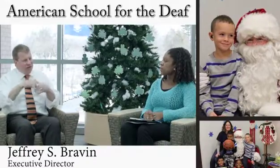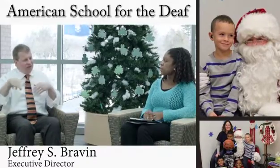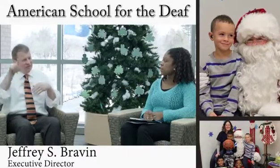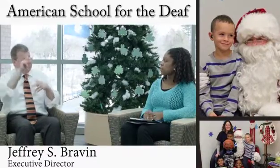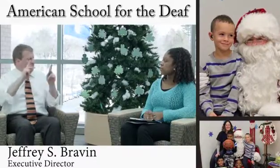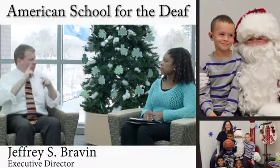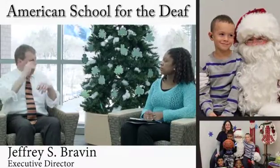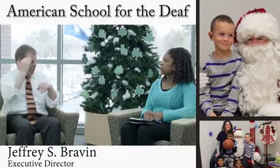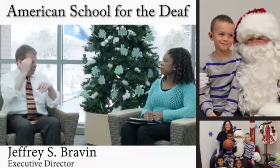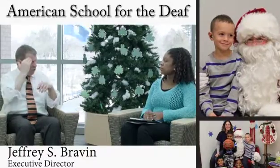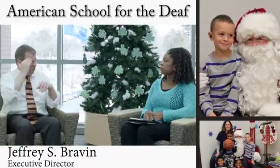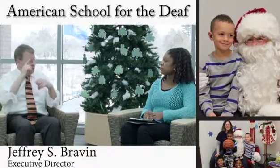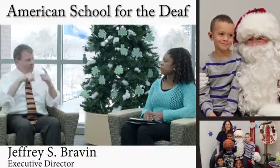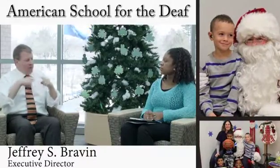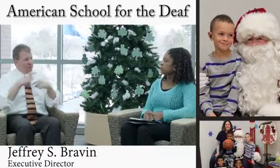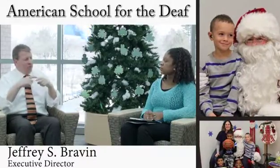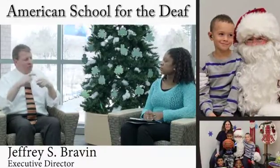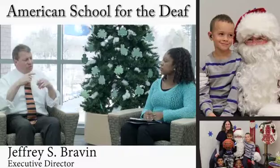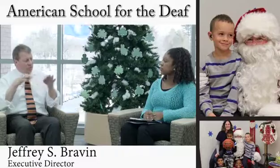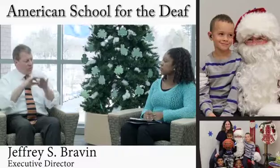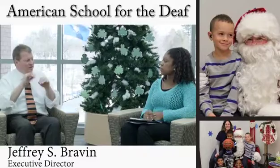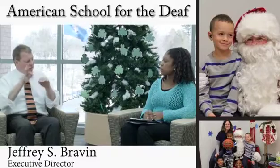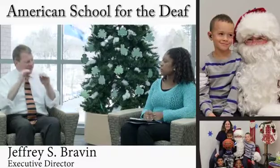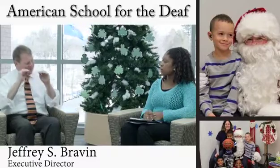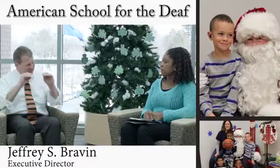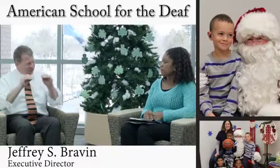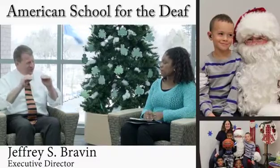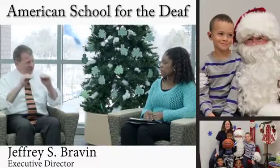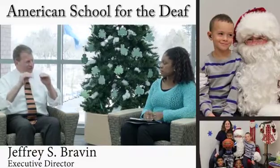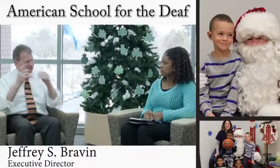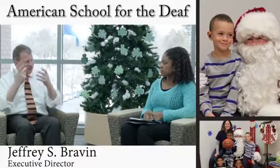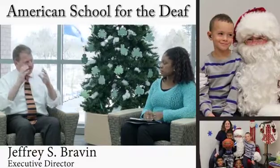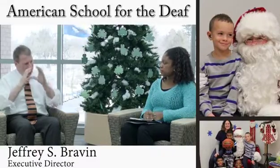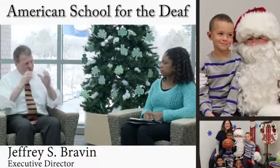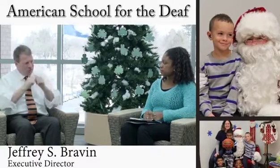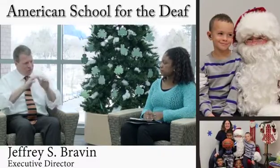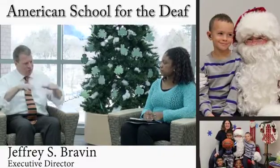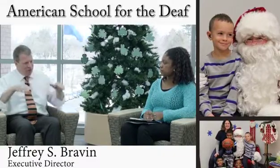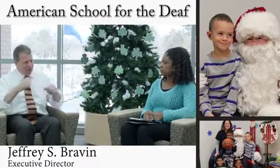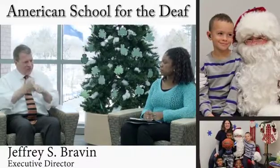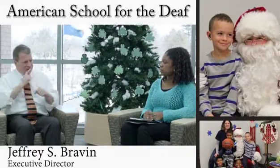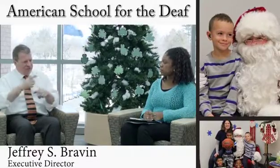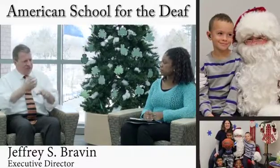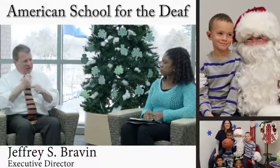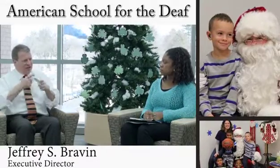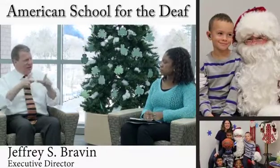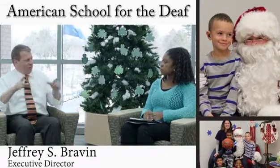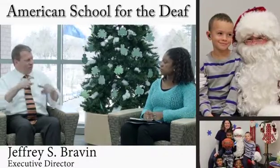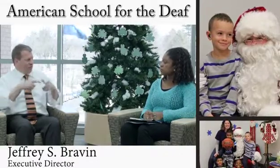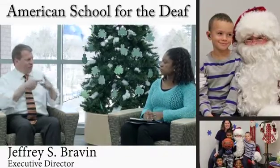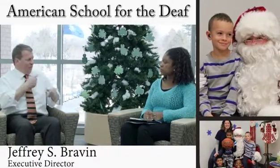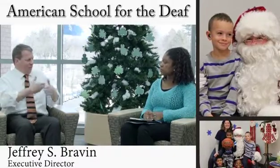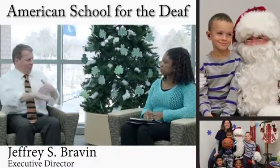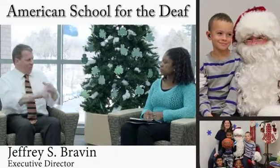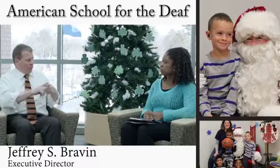We want to make sure that people are aware of this and the importance of educating and communicating with the child to make